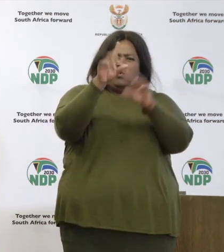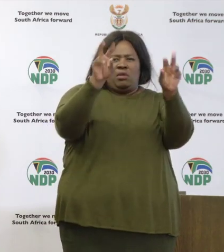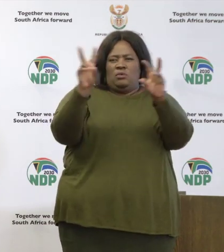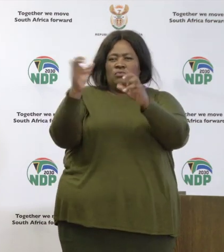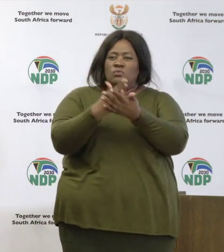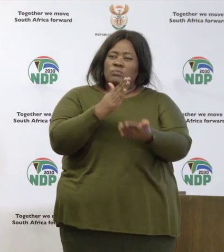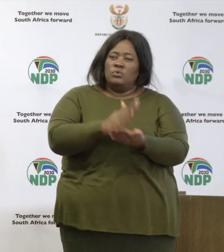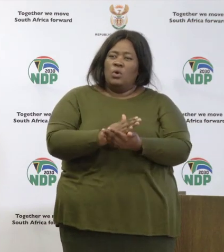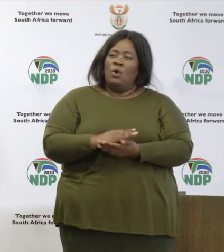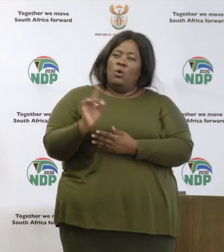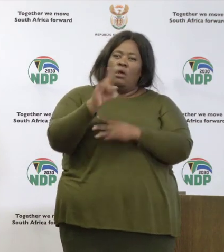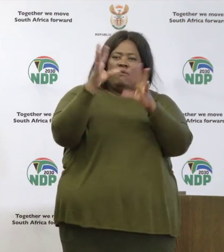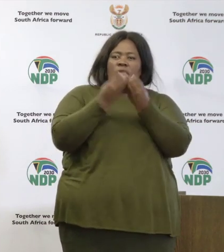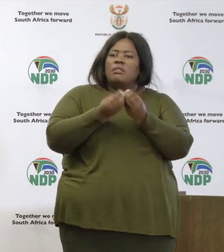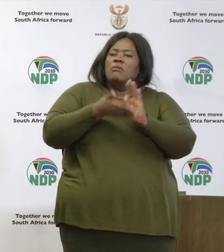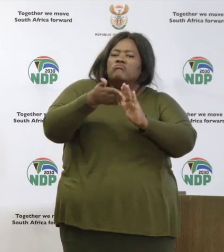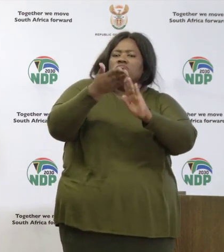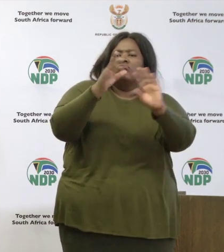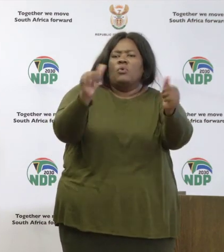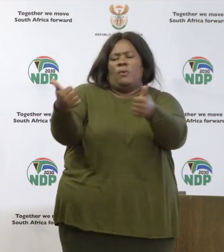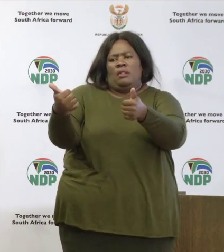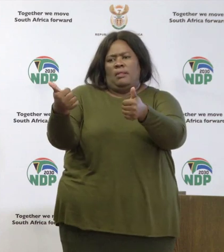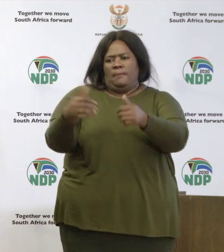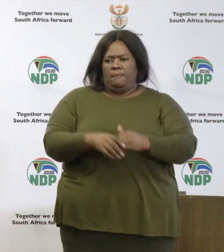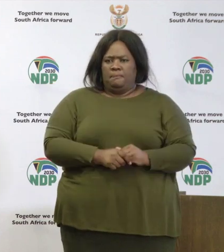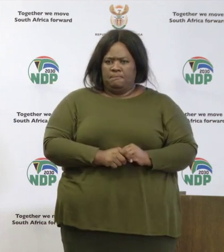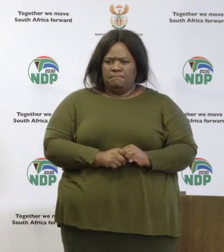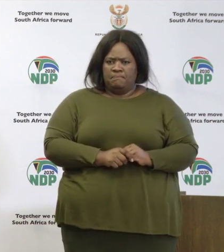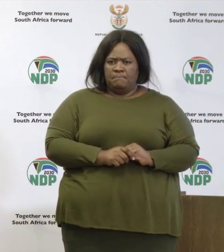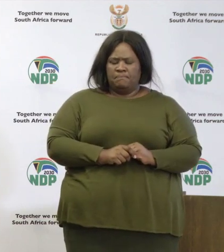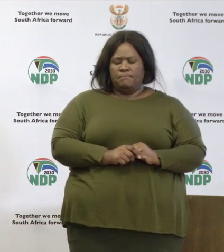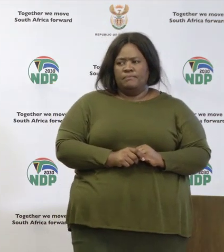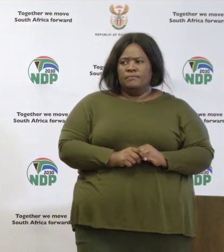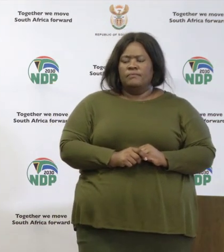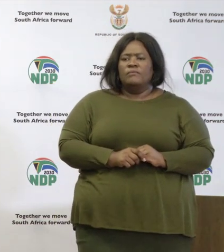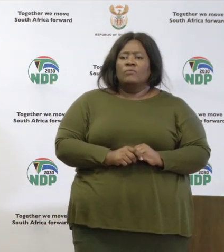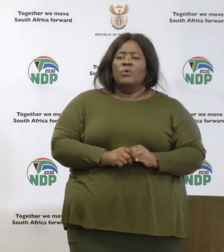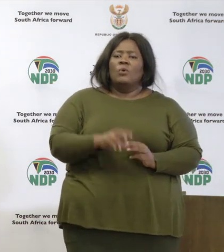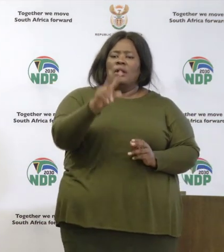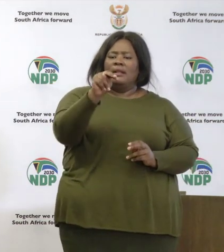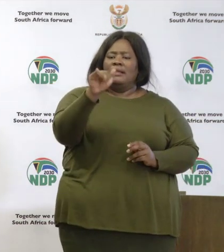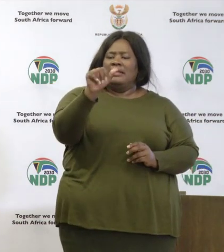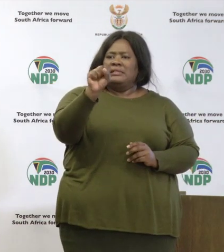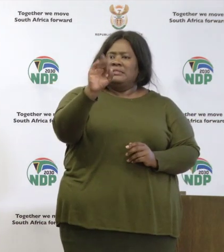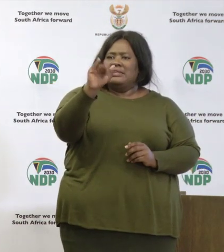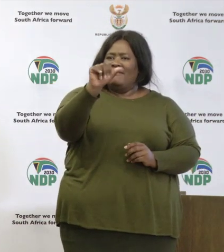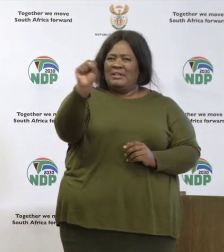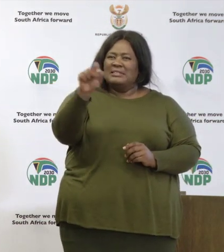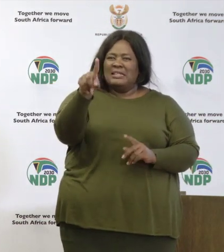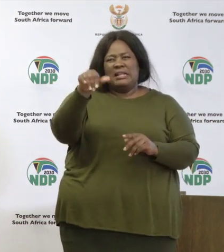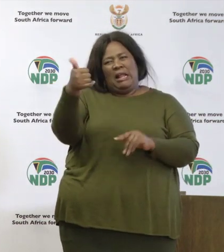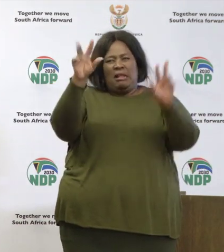that all is going well on that score. On NSFAS, which is another matter that